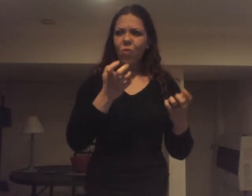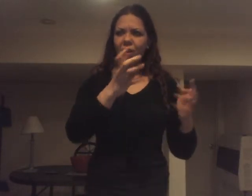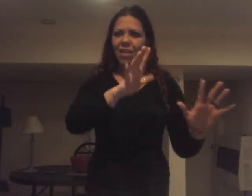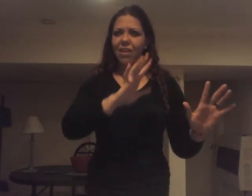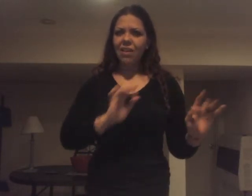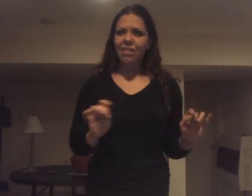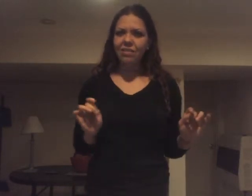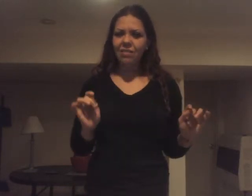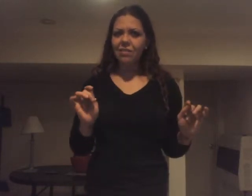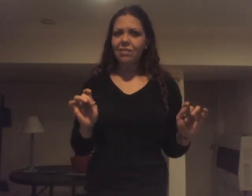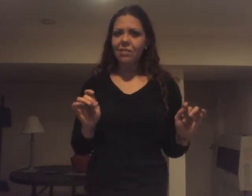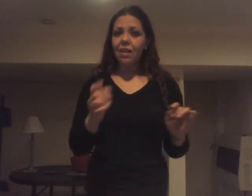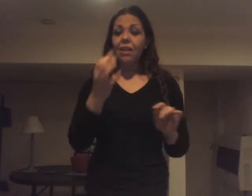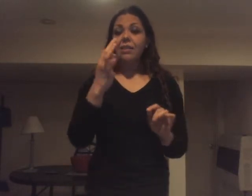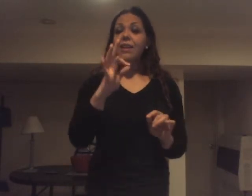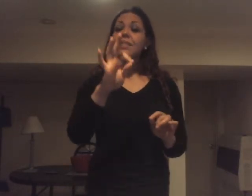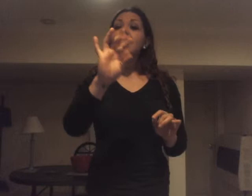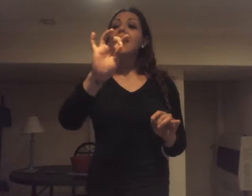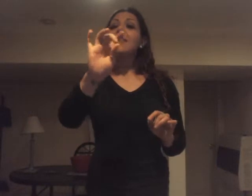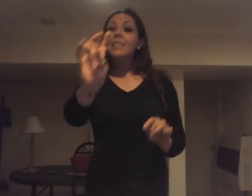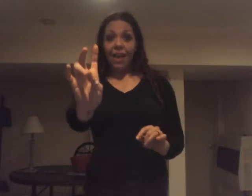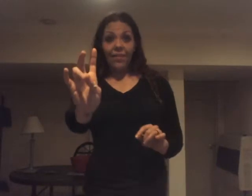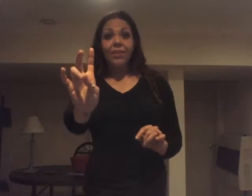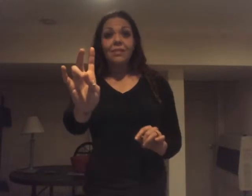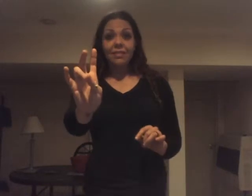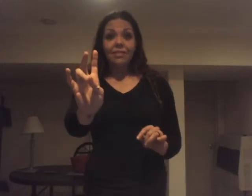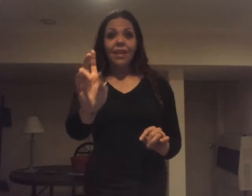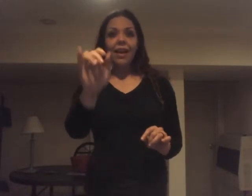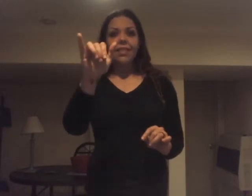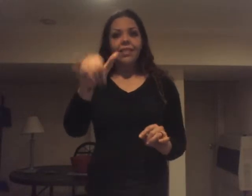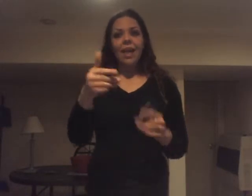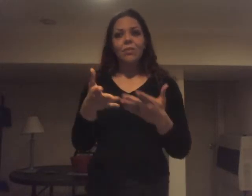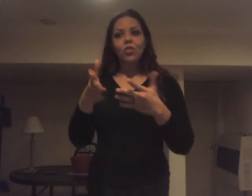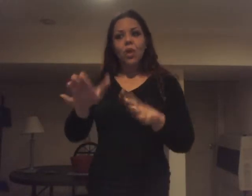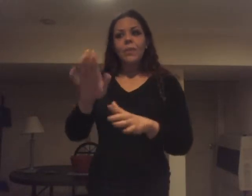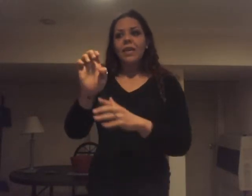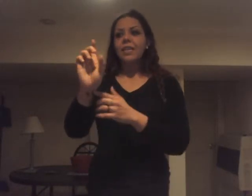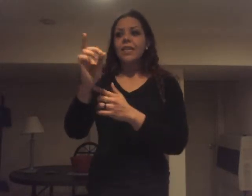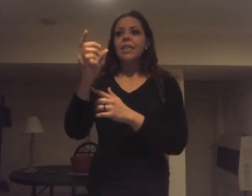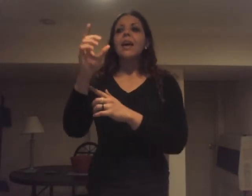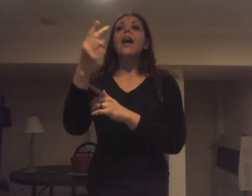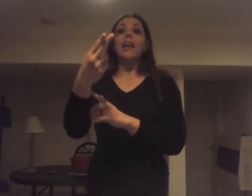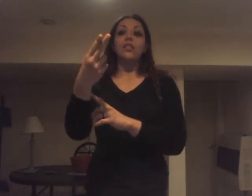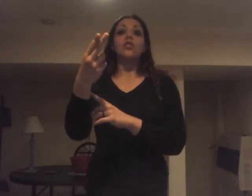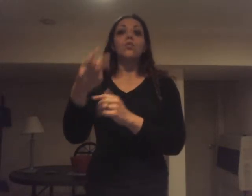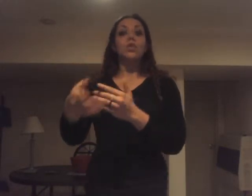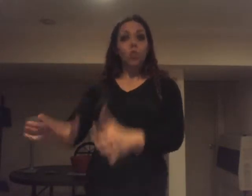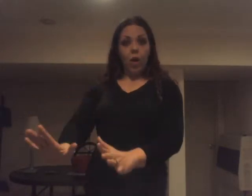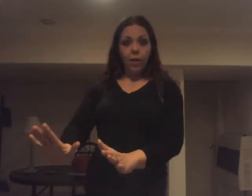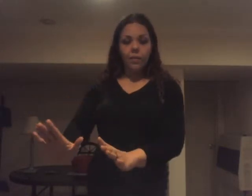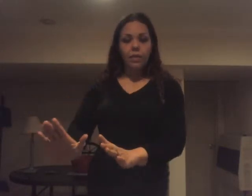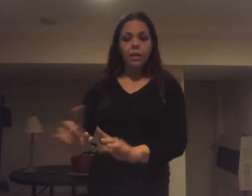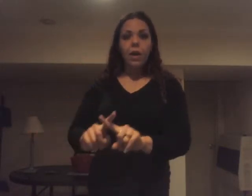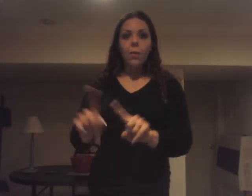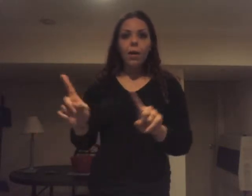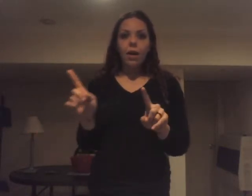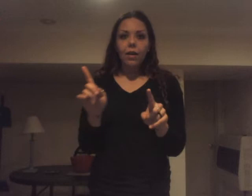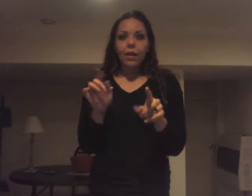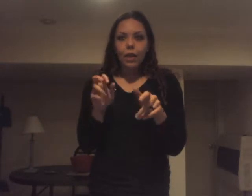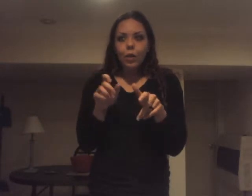In 1987, that was dropped, EDH was dropped, but it crept back in